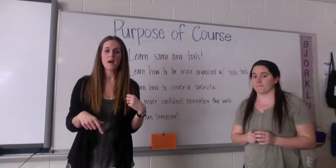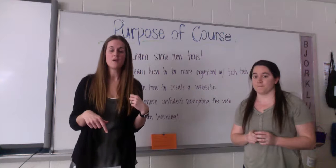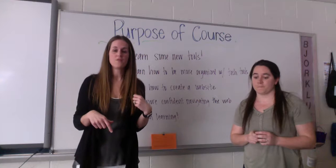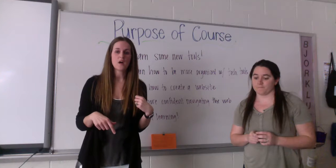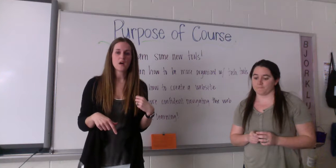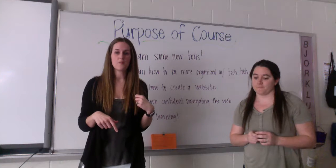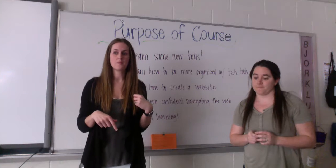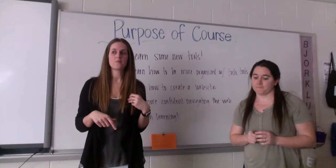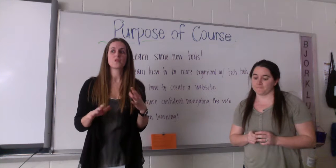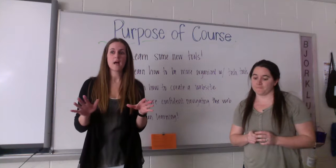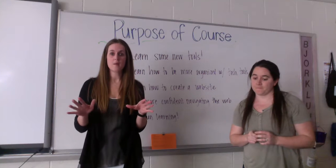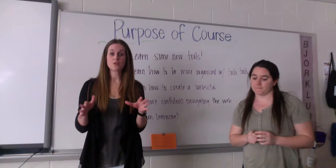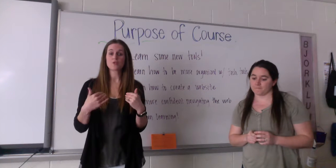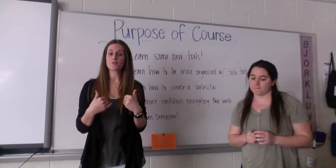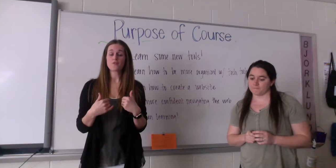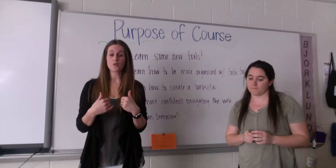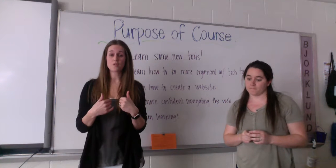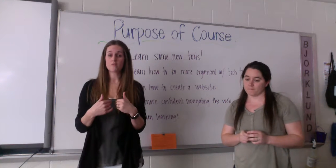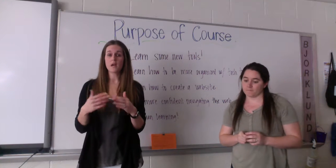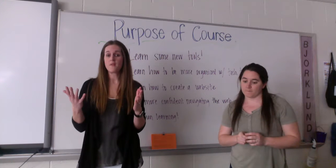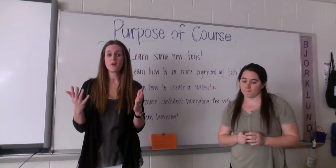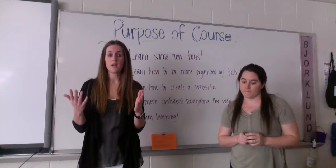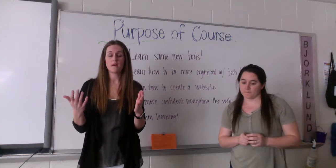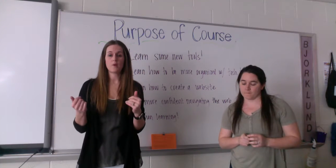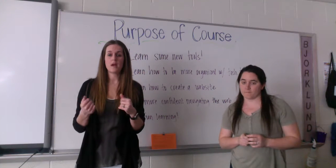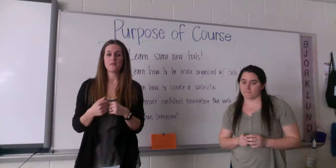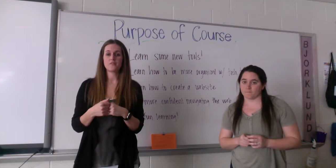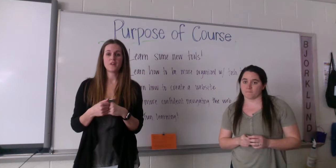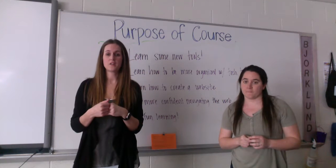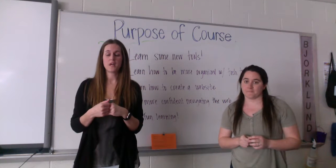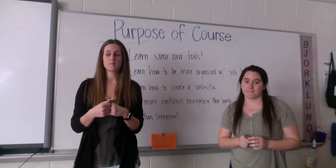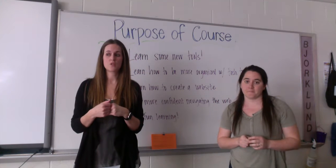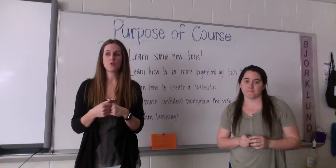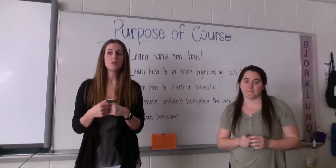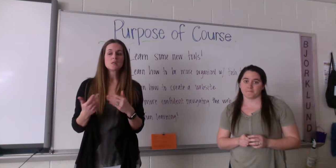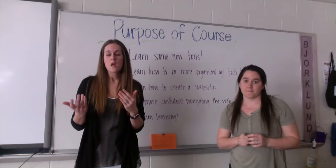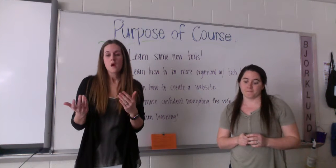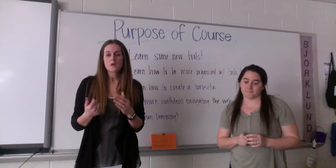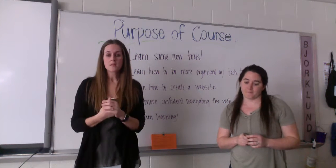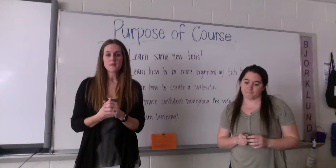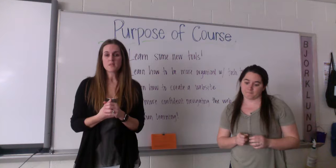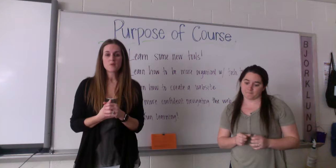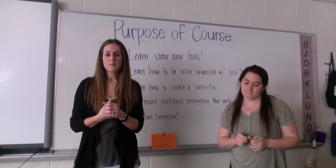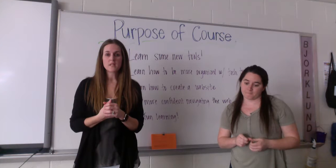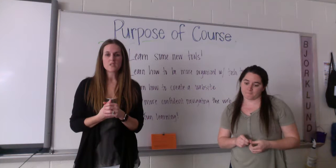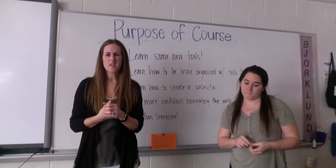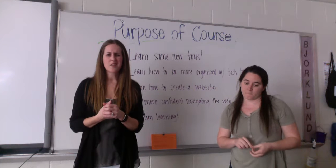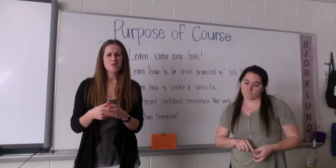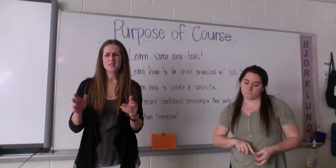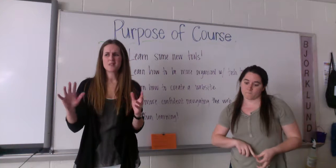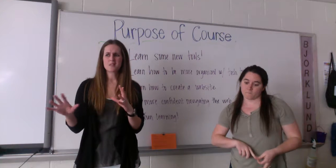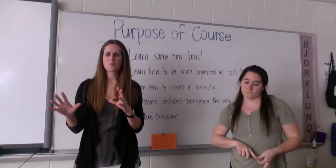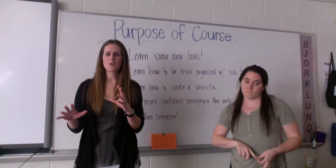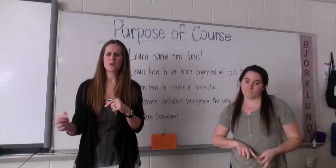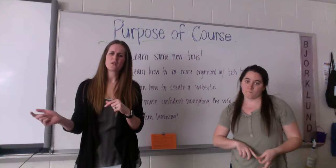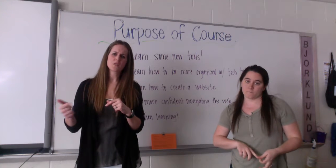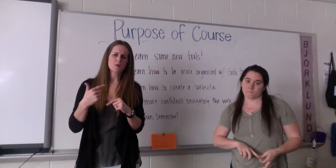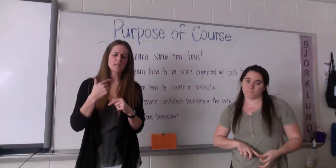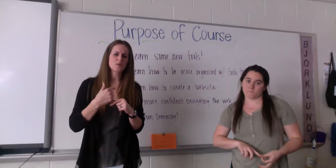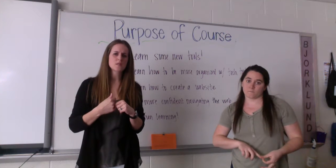have the lab reserved for every day that we have Flyer Time. So some days we might just say, like, you know what, this isn't working in here, let's run down to the